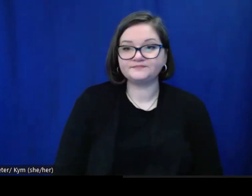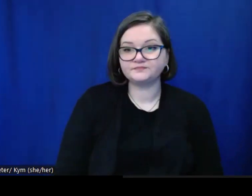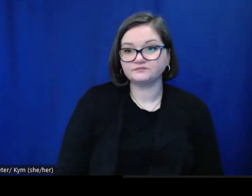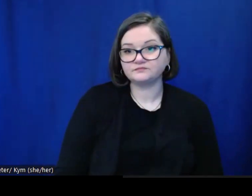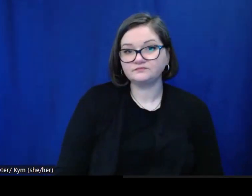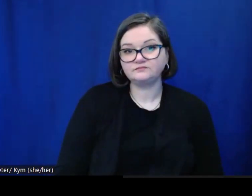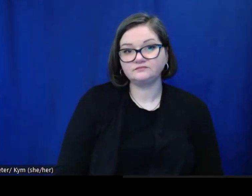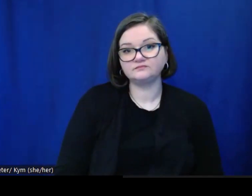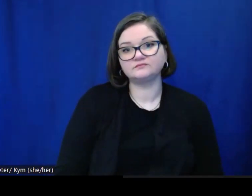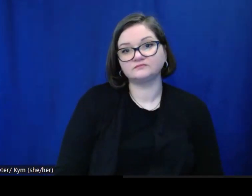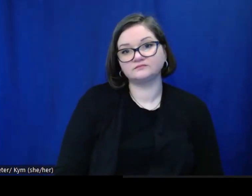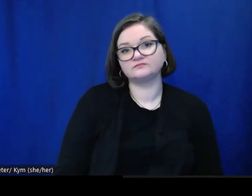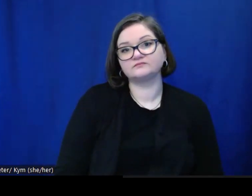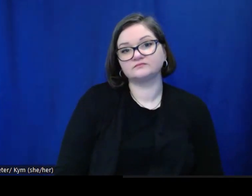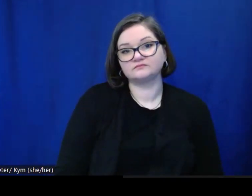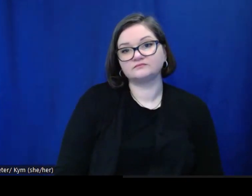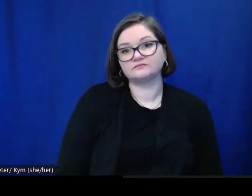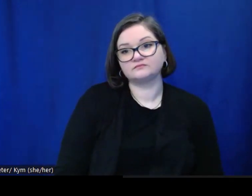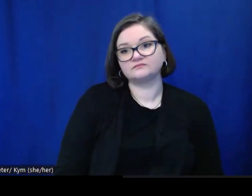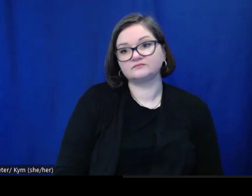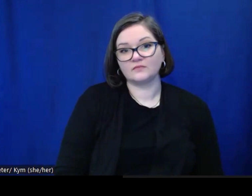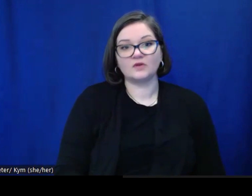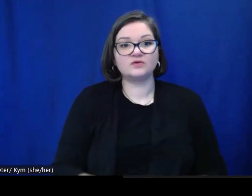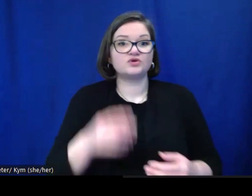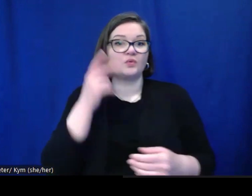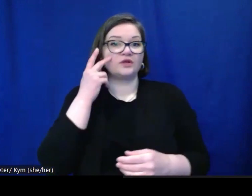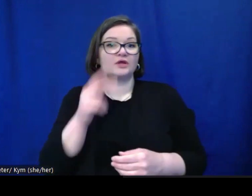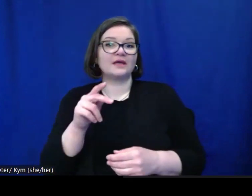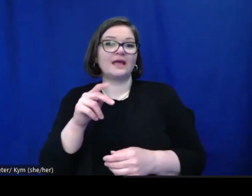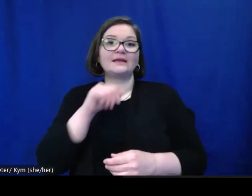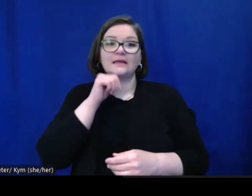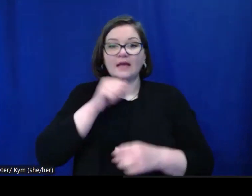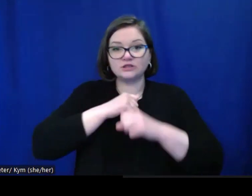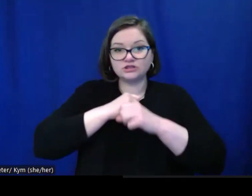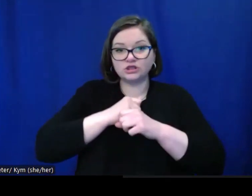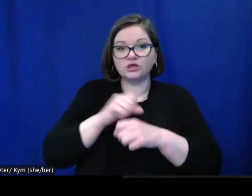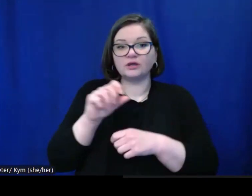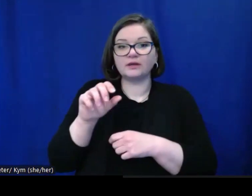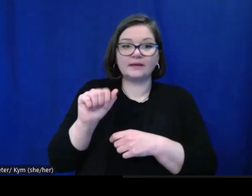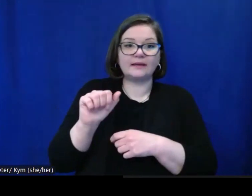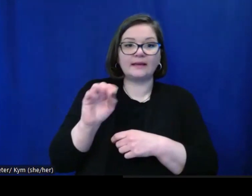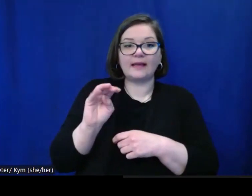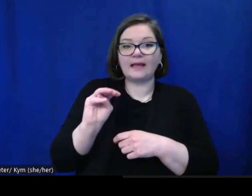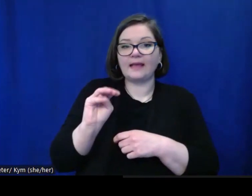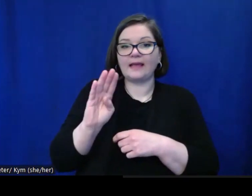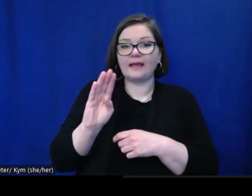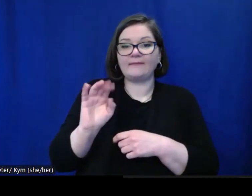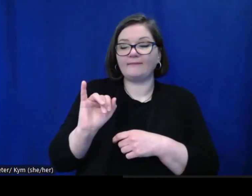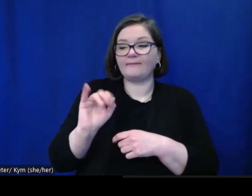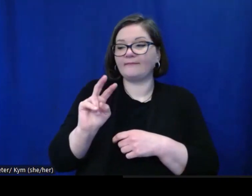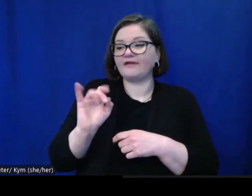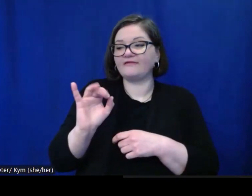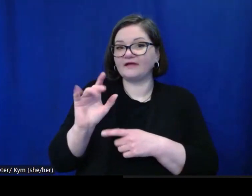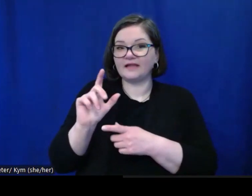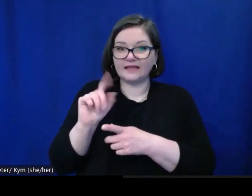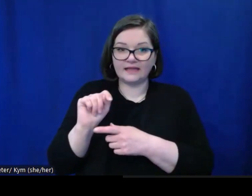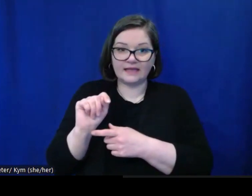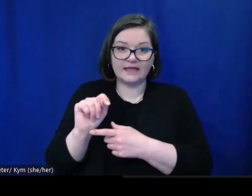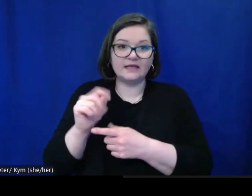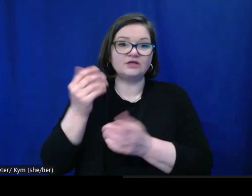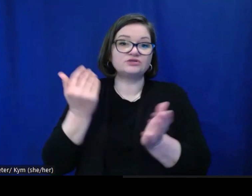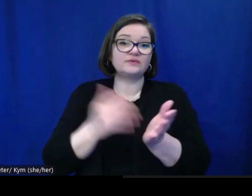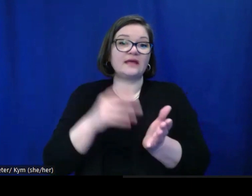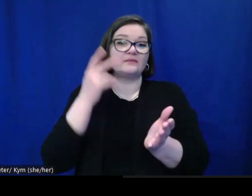so then we look at insecure and ambivalent. So once again, we see clingy and demanding, a low tolerance for